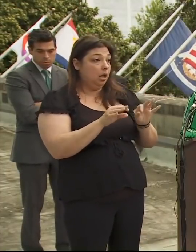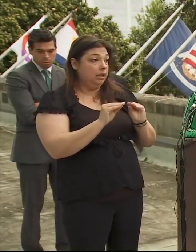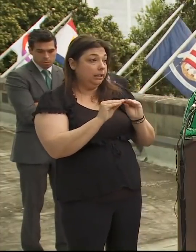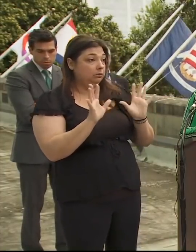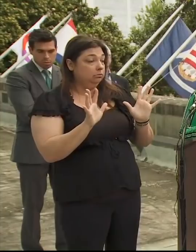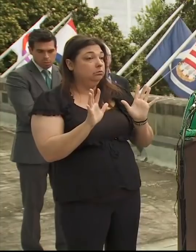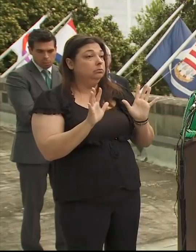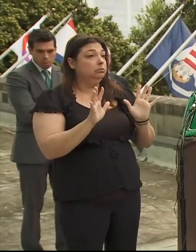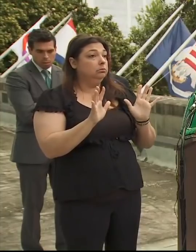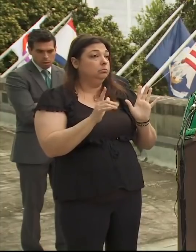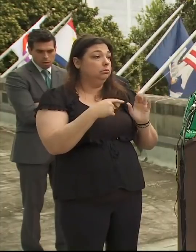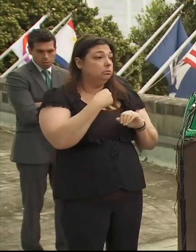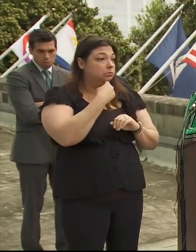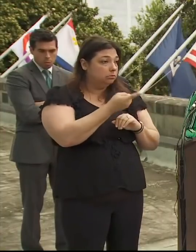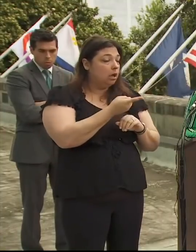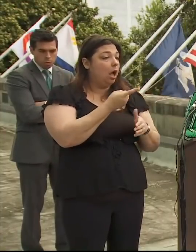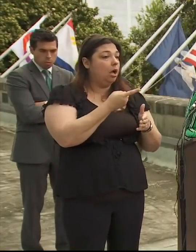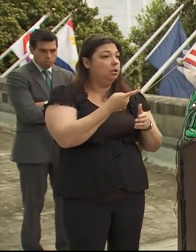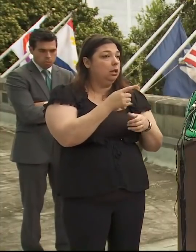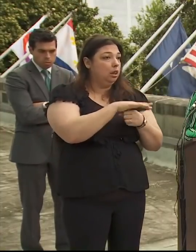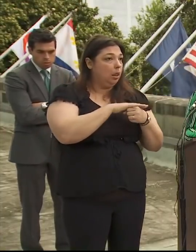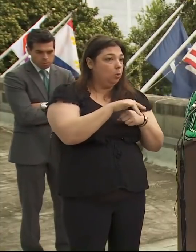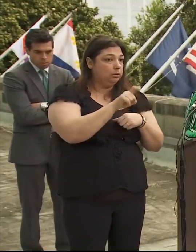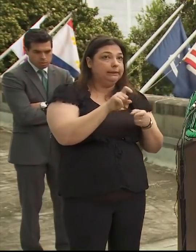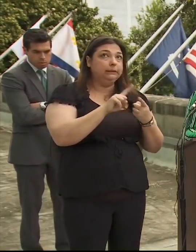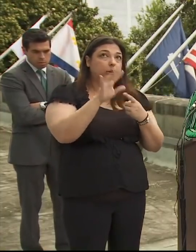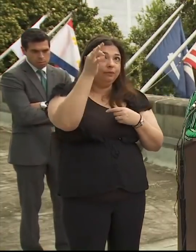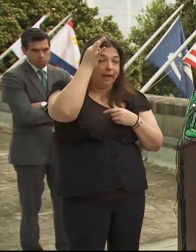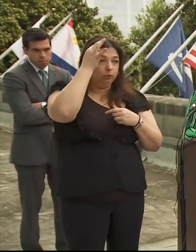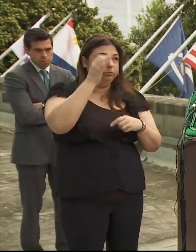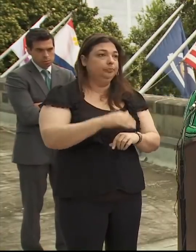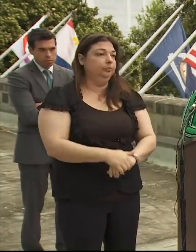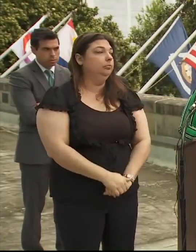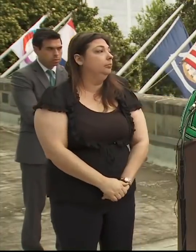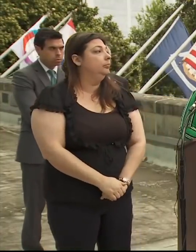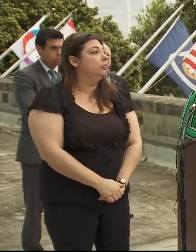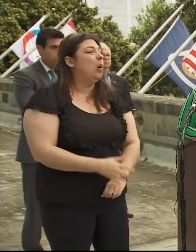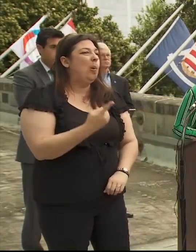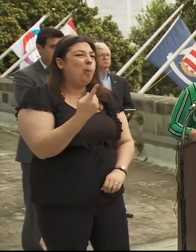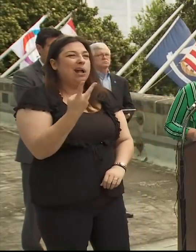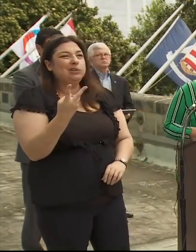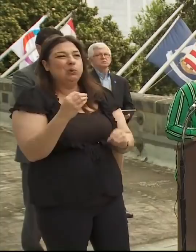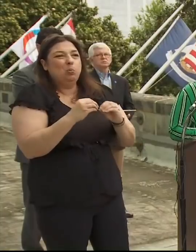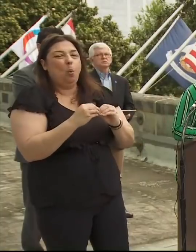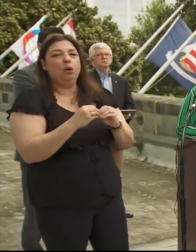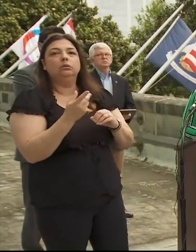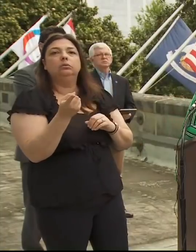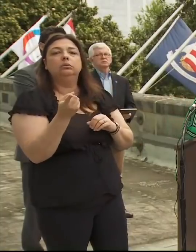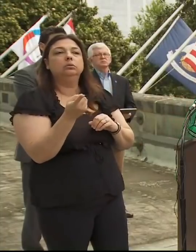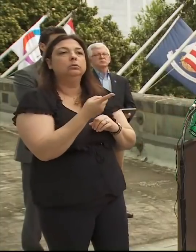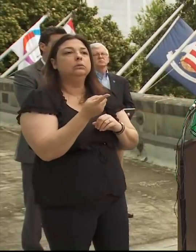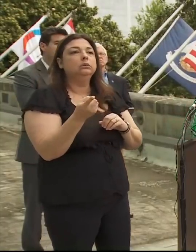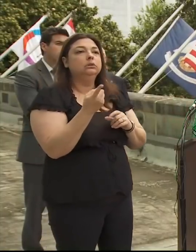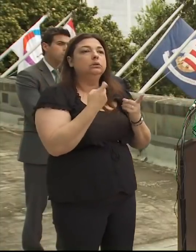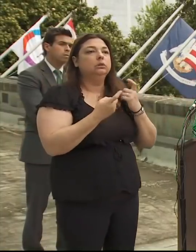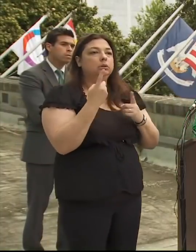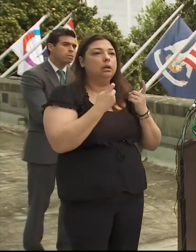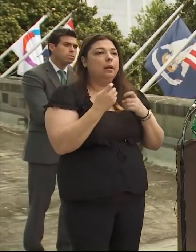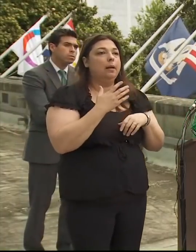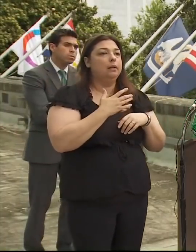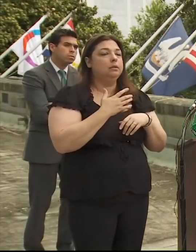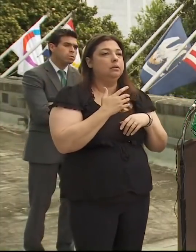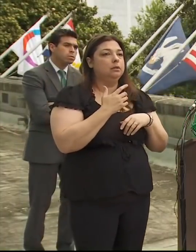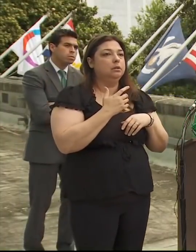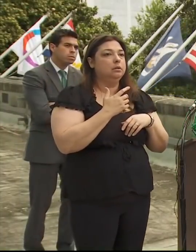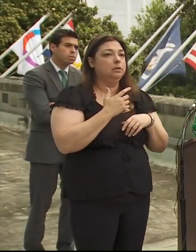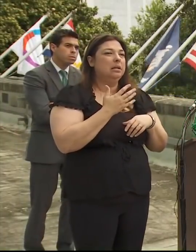convey our local needs to the federal government as well. One or two more questions, WDSU. My